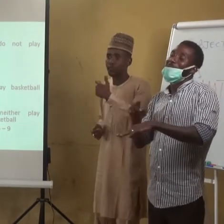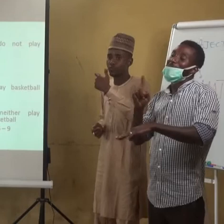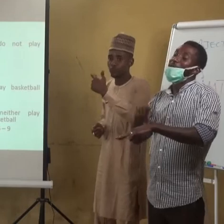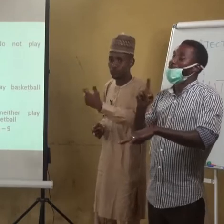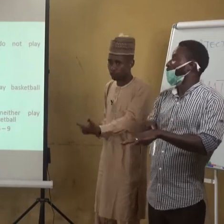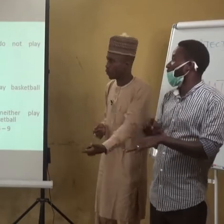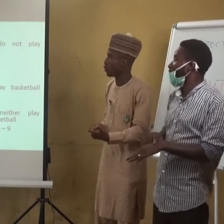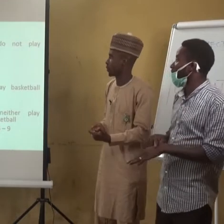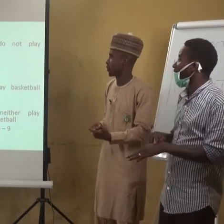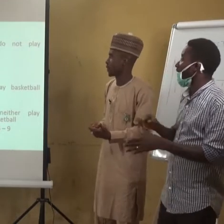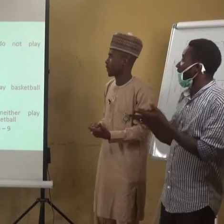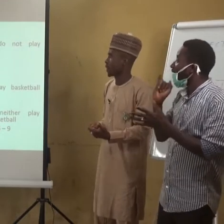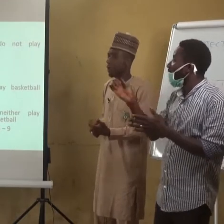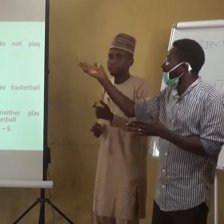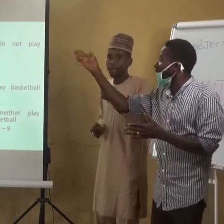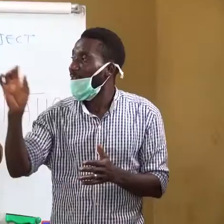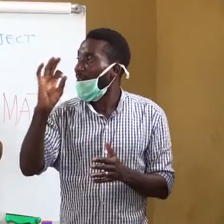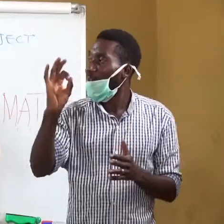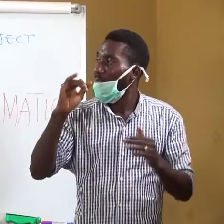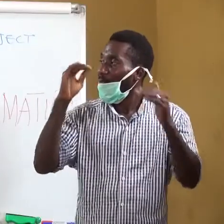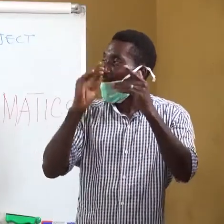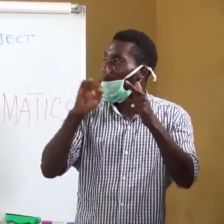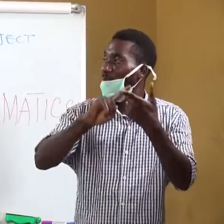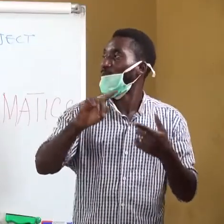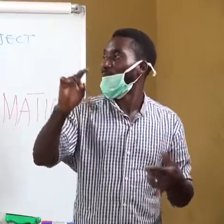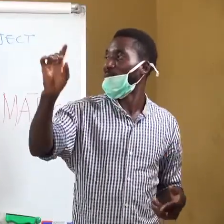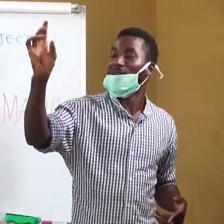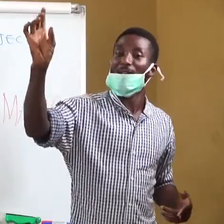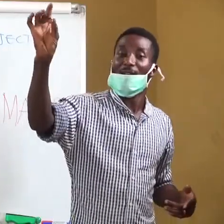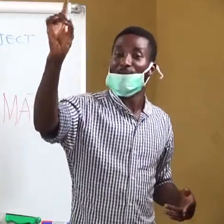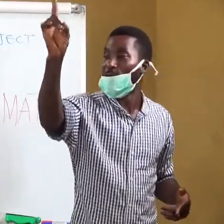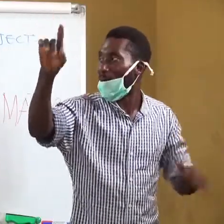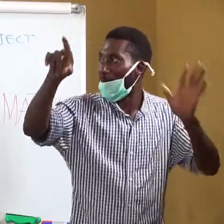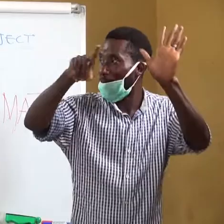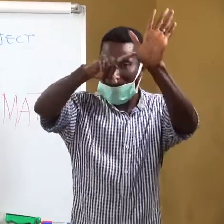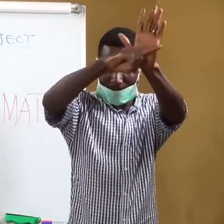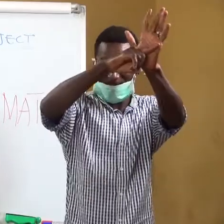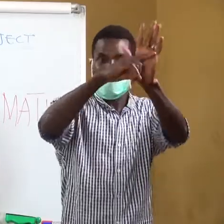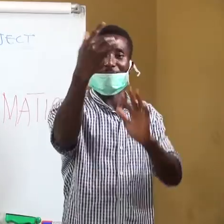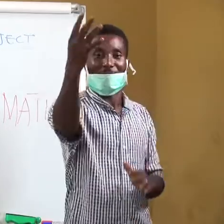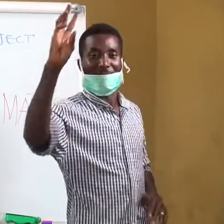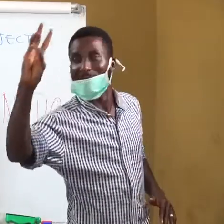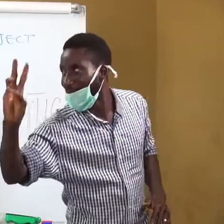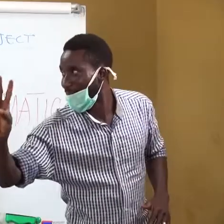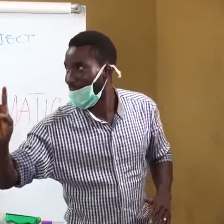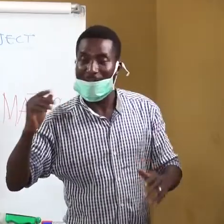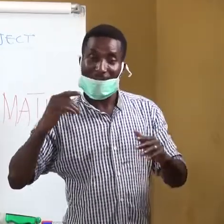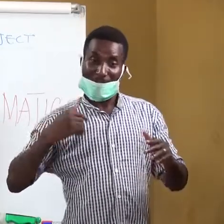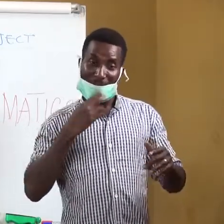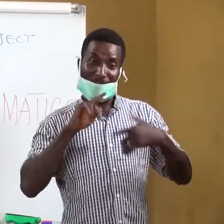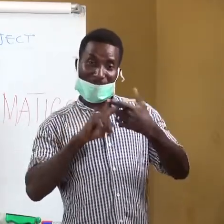that play football. But you should take note, in the cycle of football, we